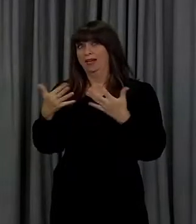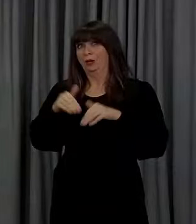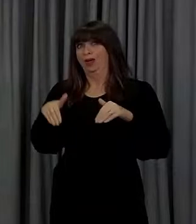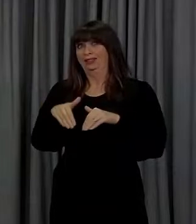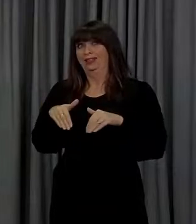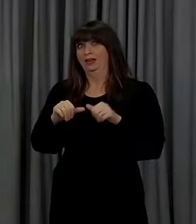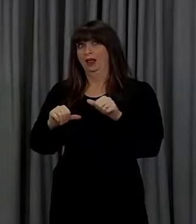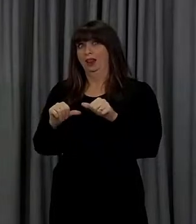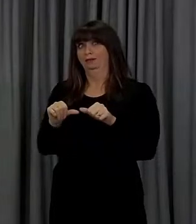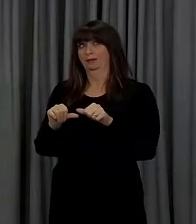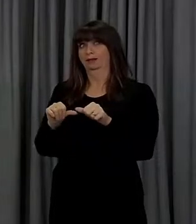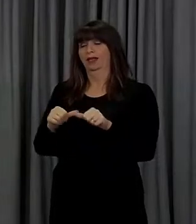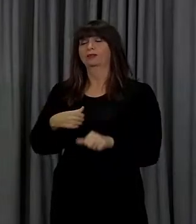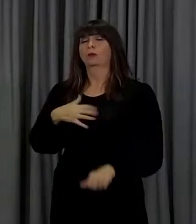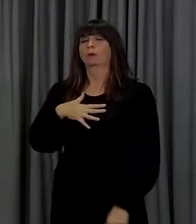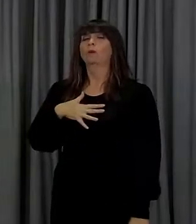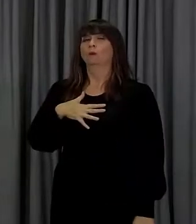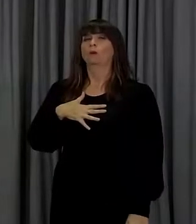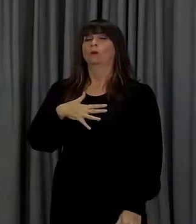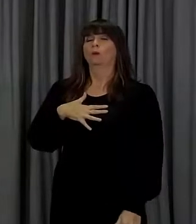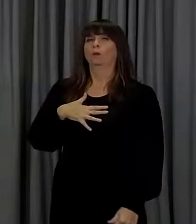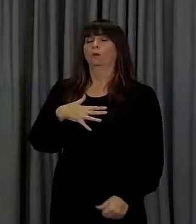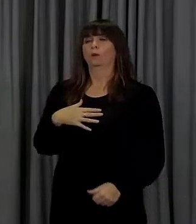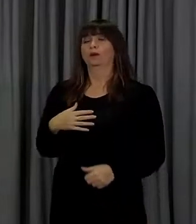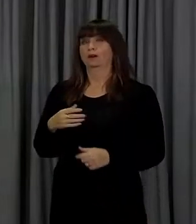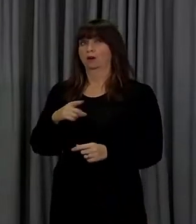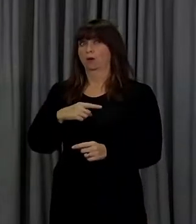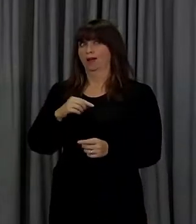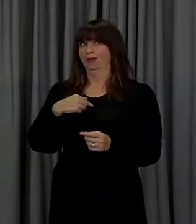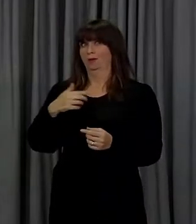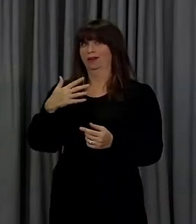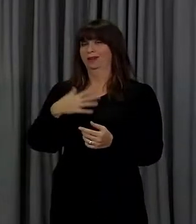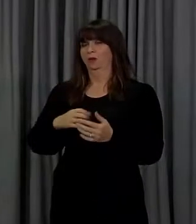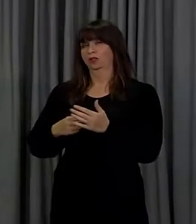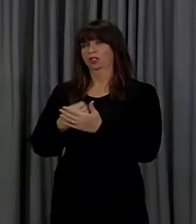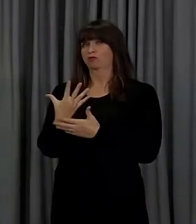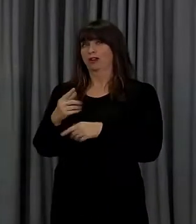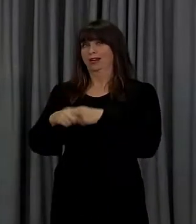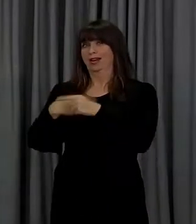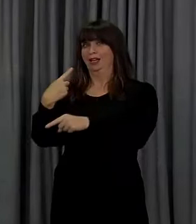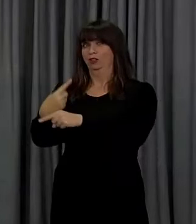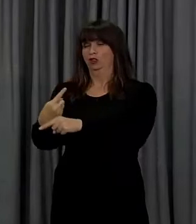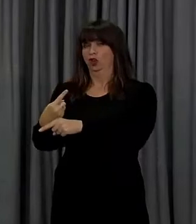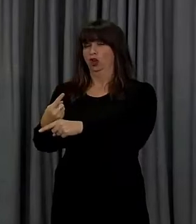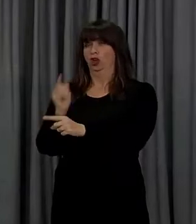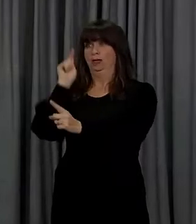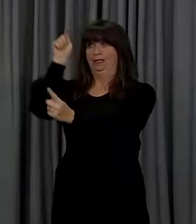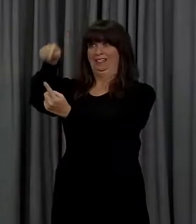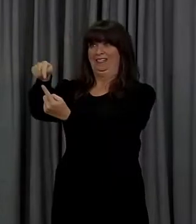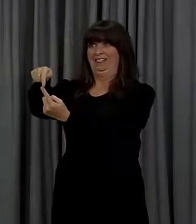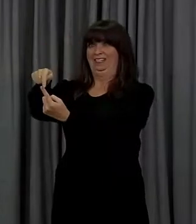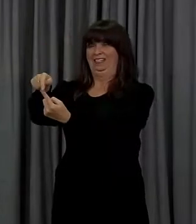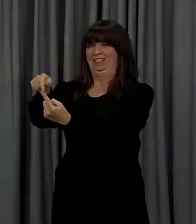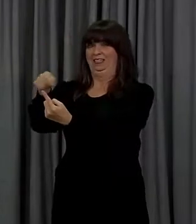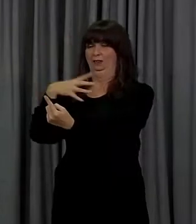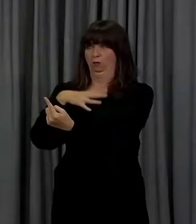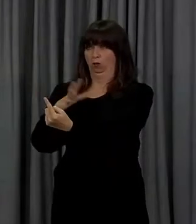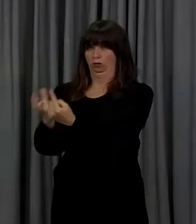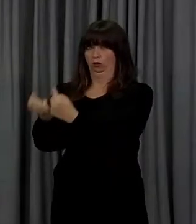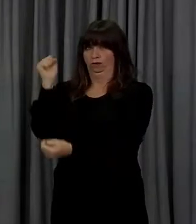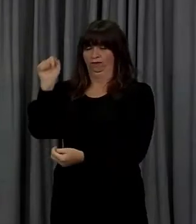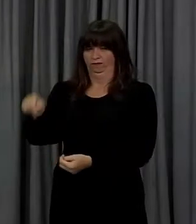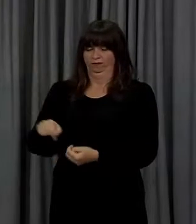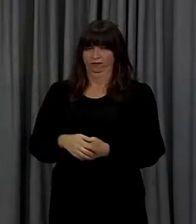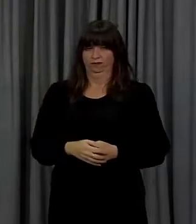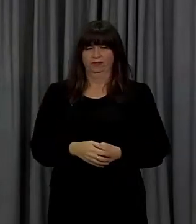that's heartening, especially when we've got a target to meet by the spring next year. What's happening is we've got more